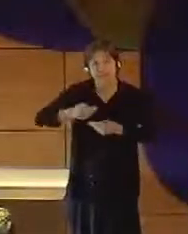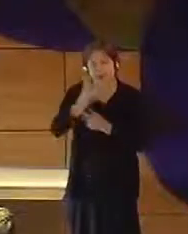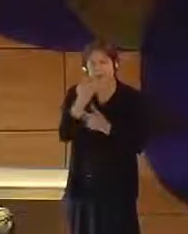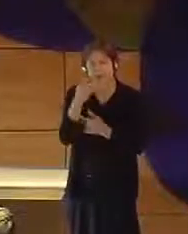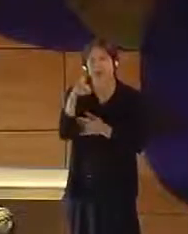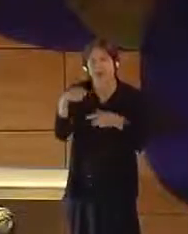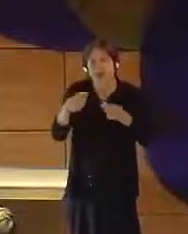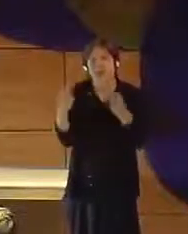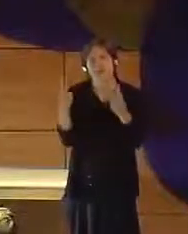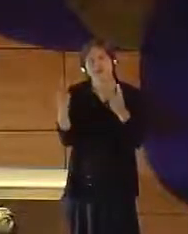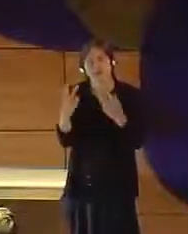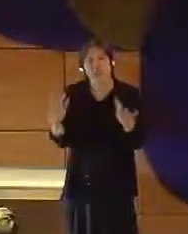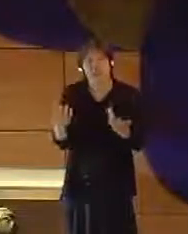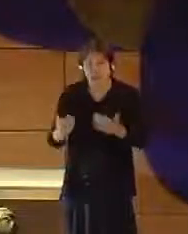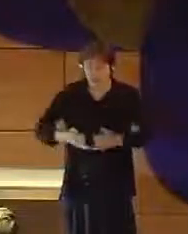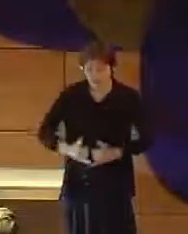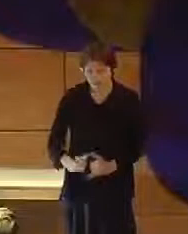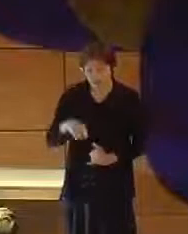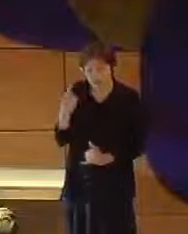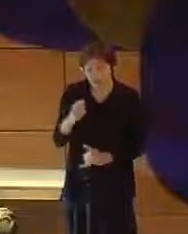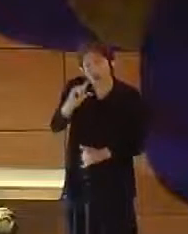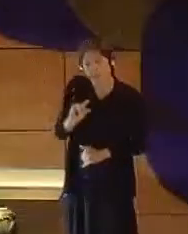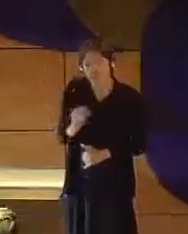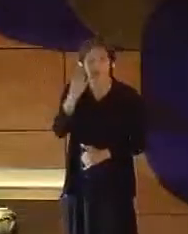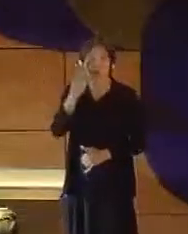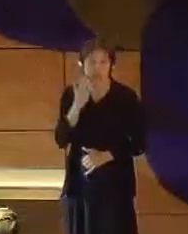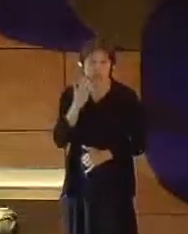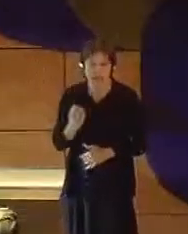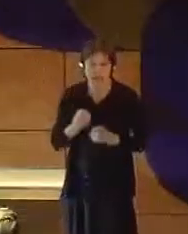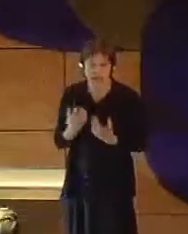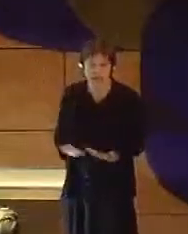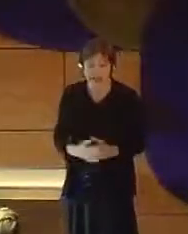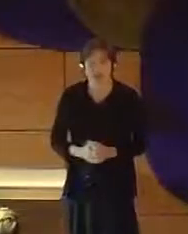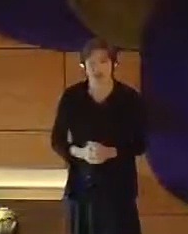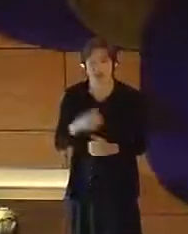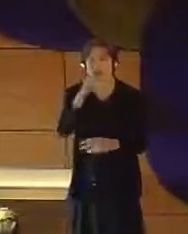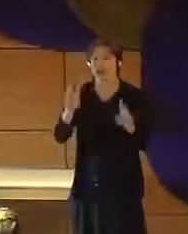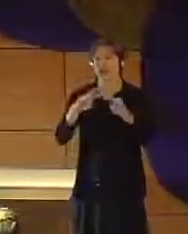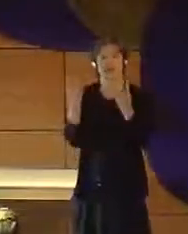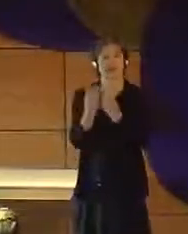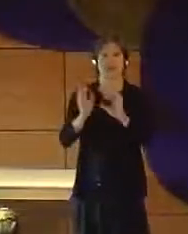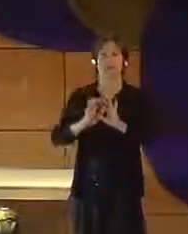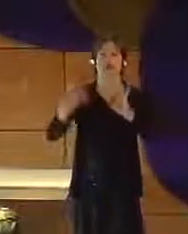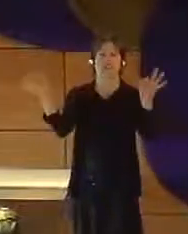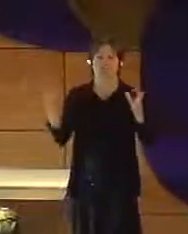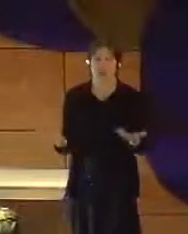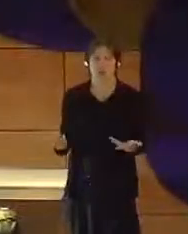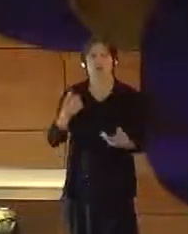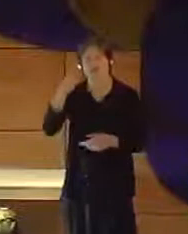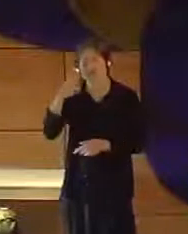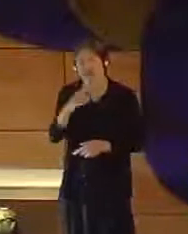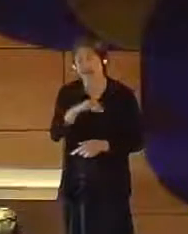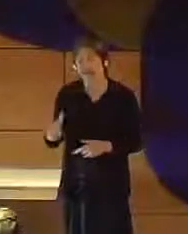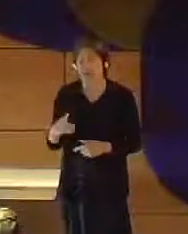So if your son has, in an ideal world, and of course many of these children have lots of other additional problems, so the testicles aren't usually brought